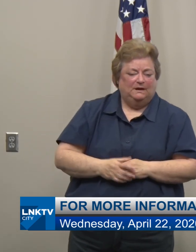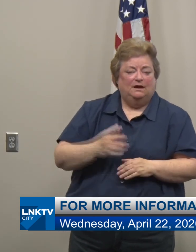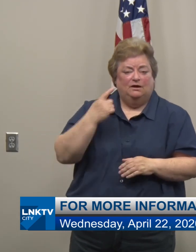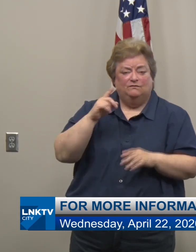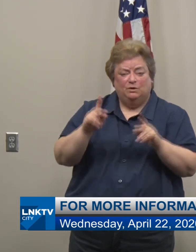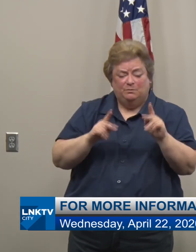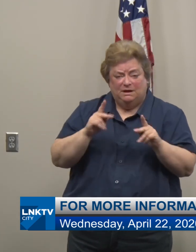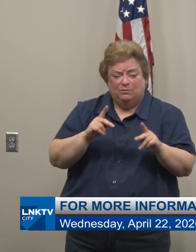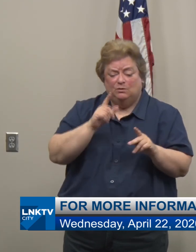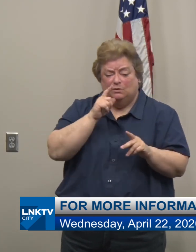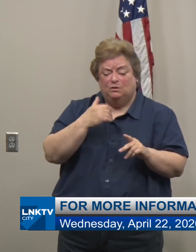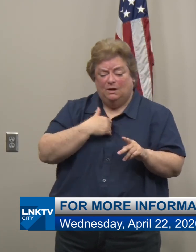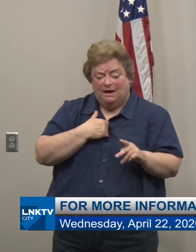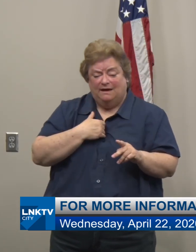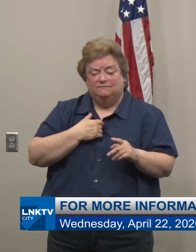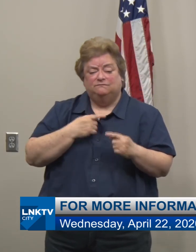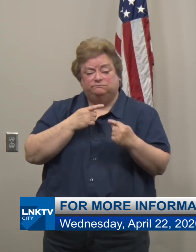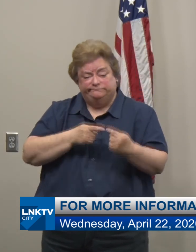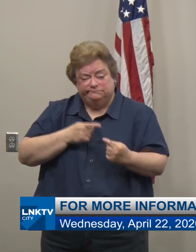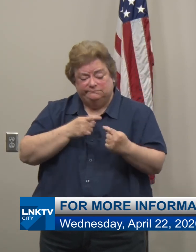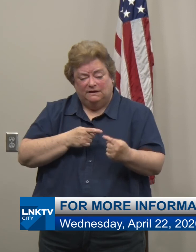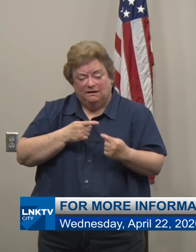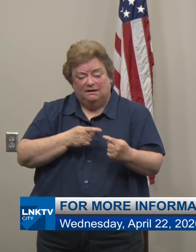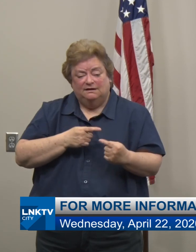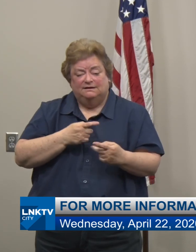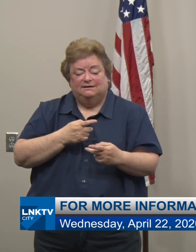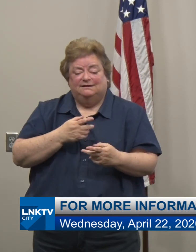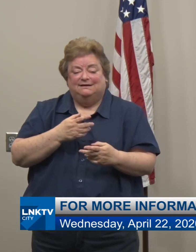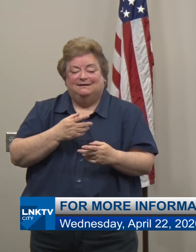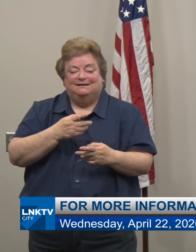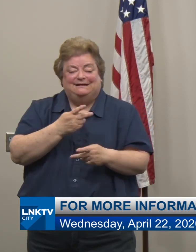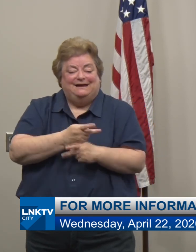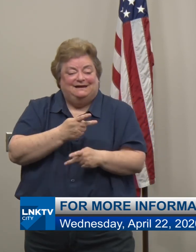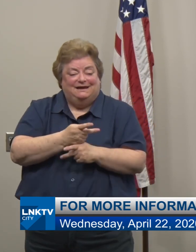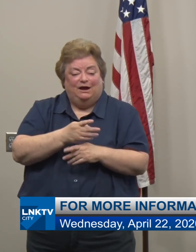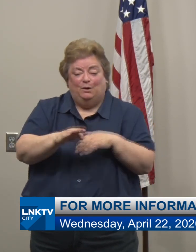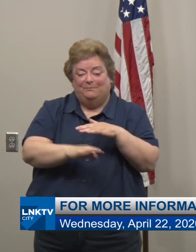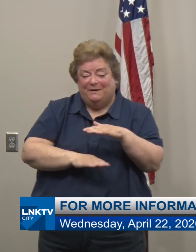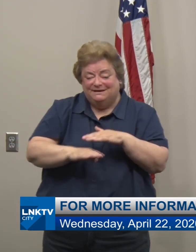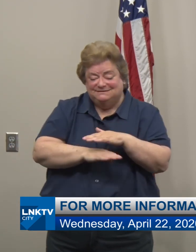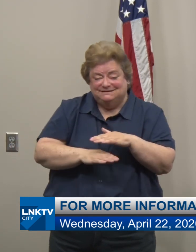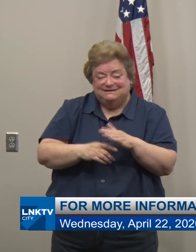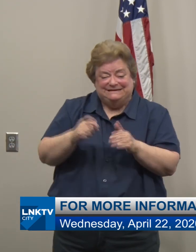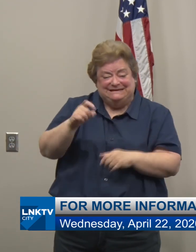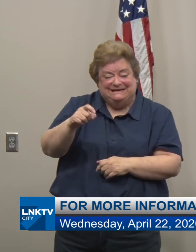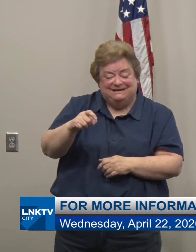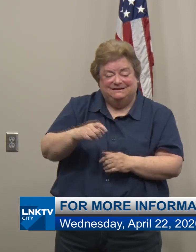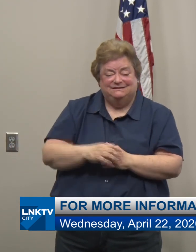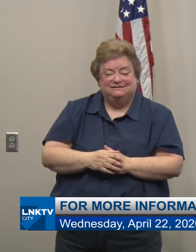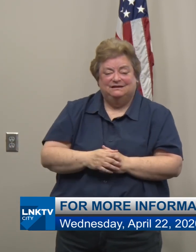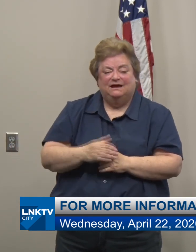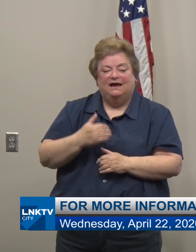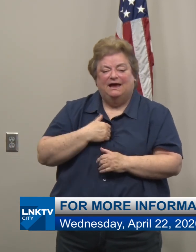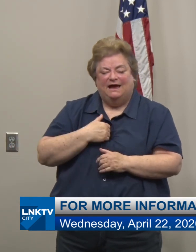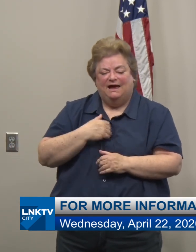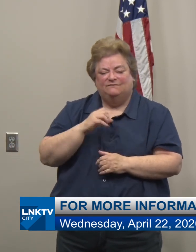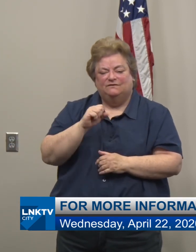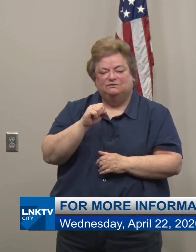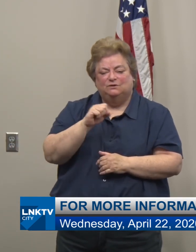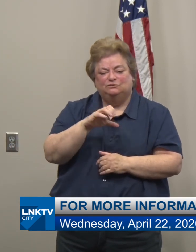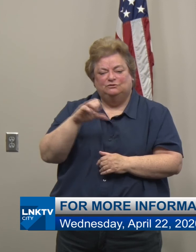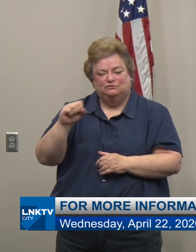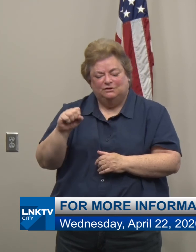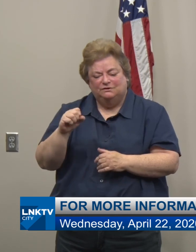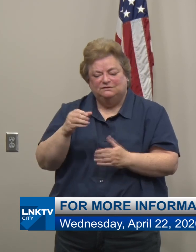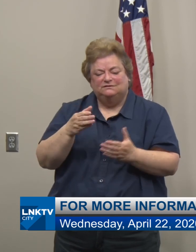For people who are having trouble, taking care of basic needs, there are, of course, a number of social service providers in our